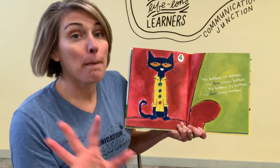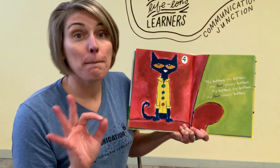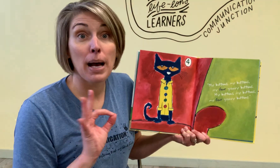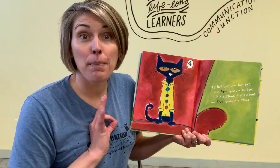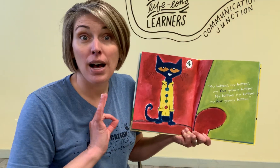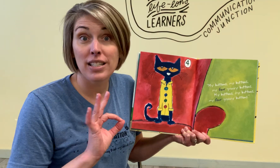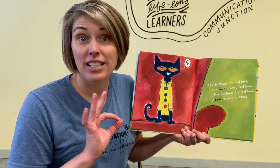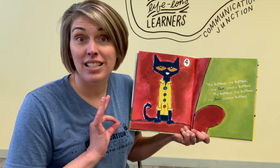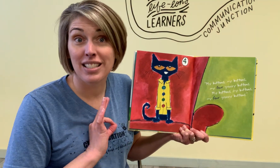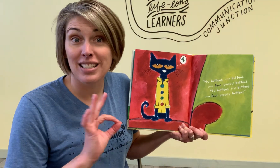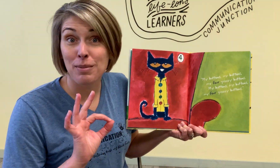My buttons, my